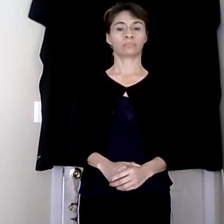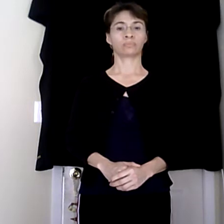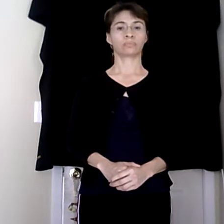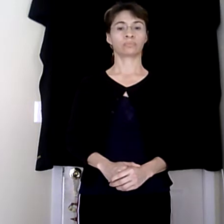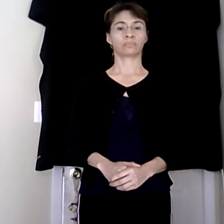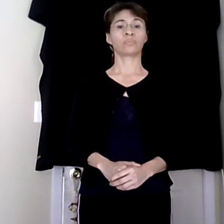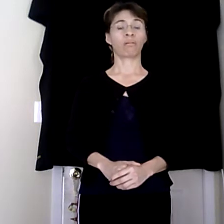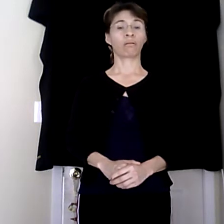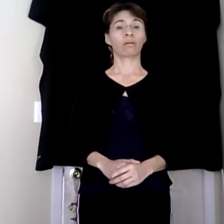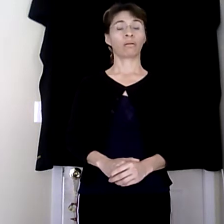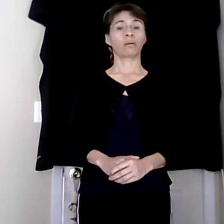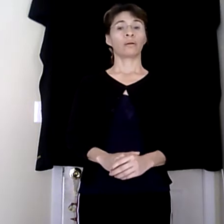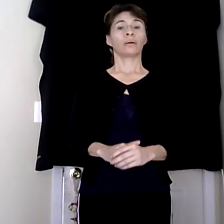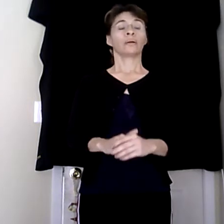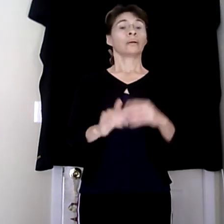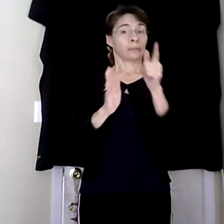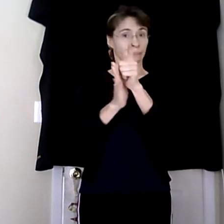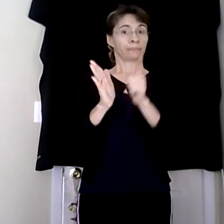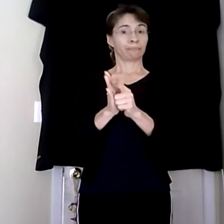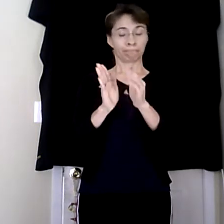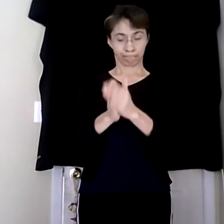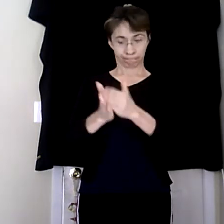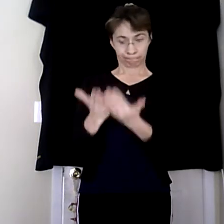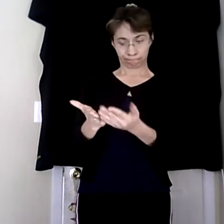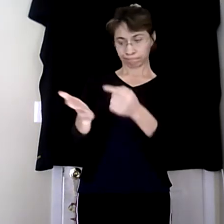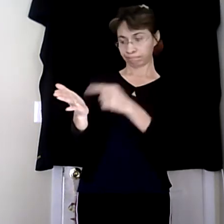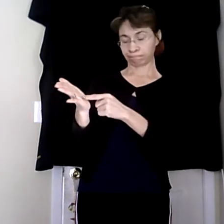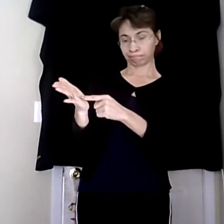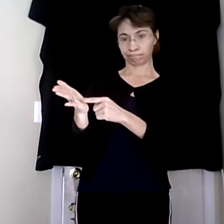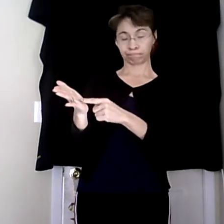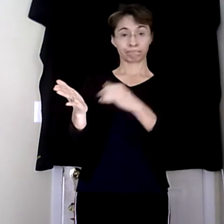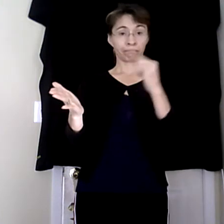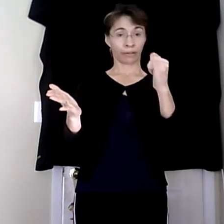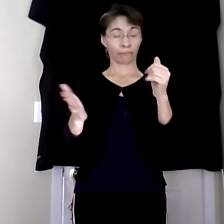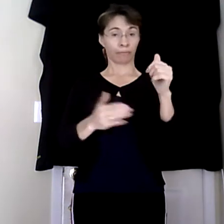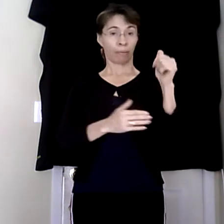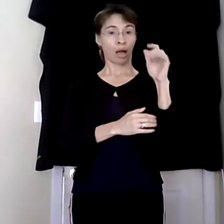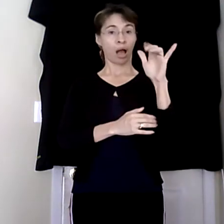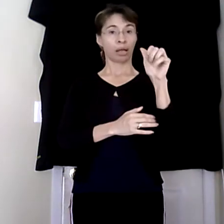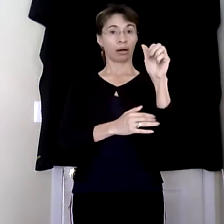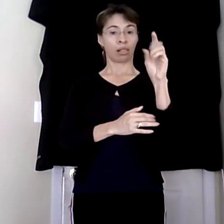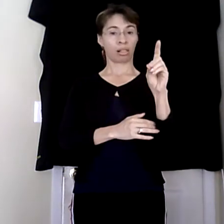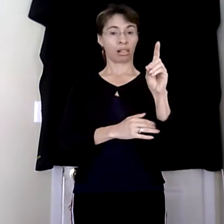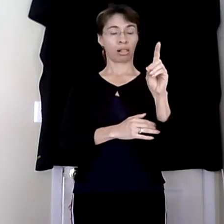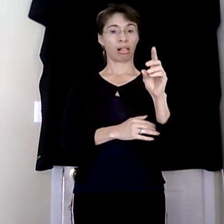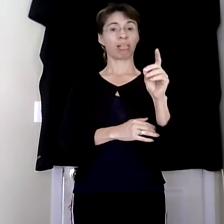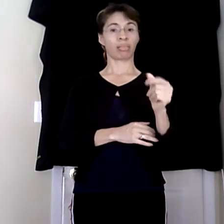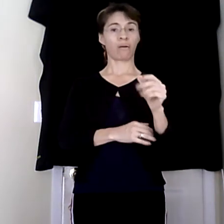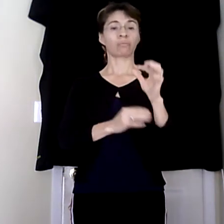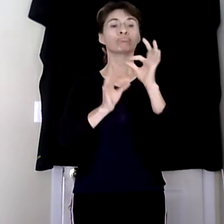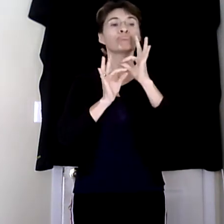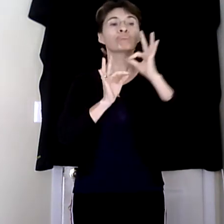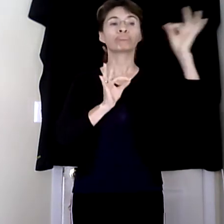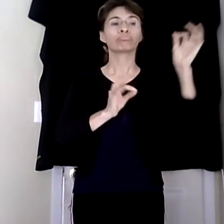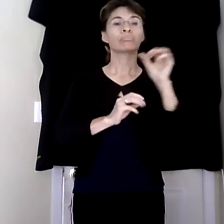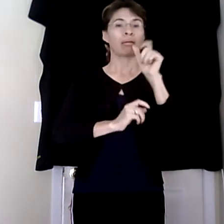Well, according to the law, I have a backyard, and the dog doesn't need to be on a leash in the backyard. That's the law. And so,